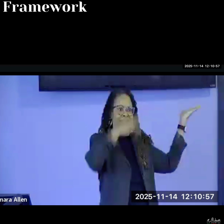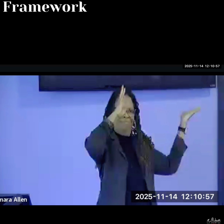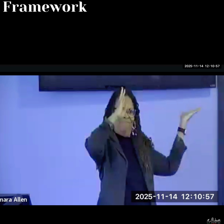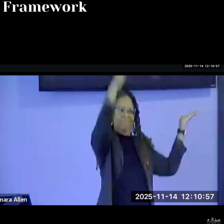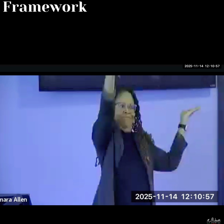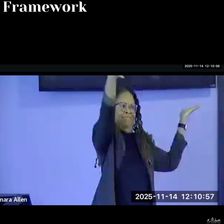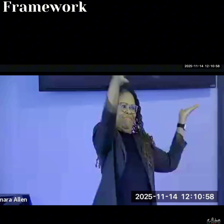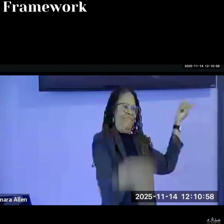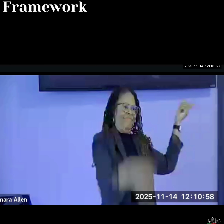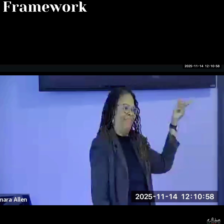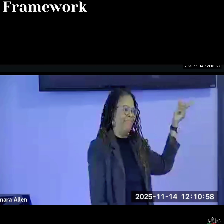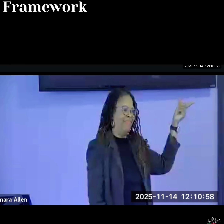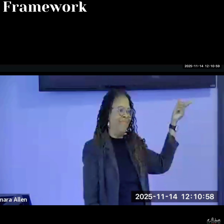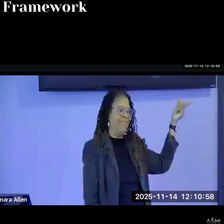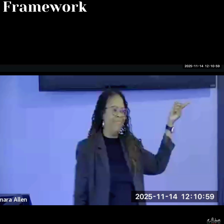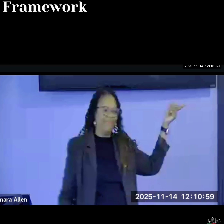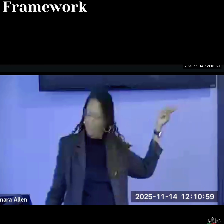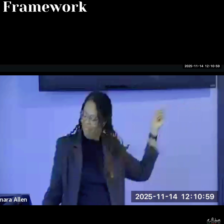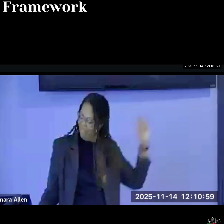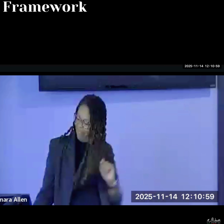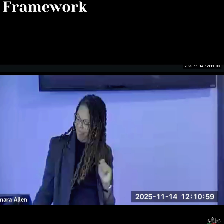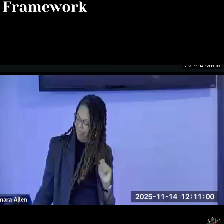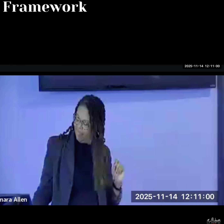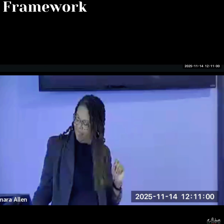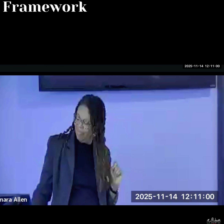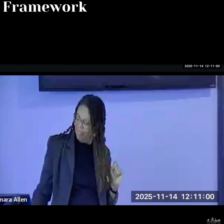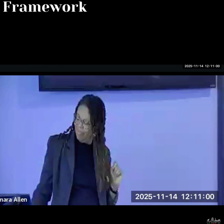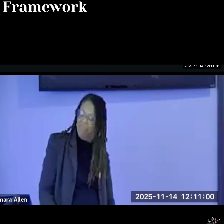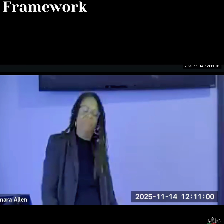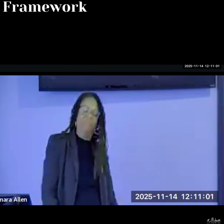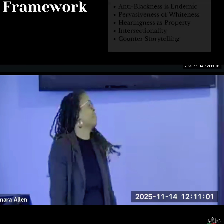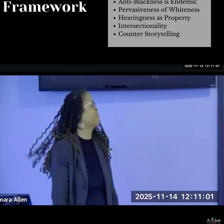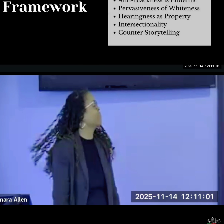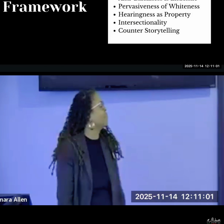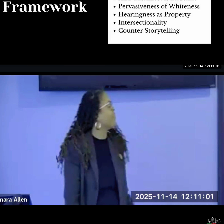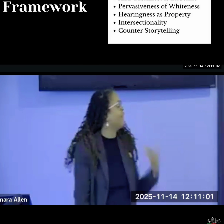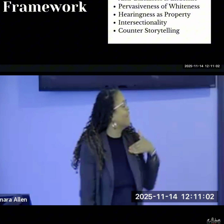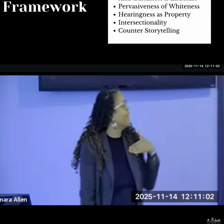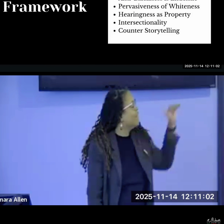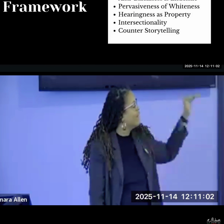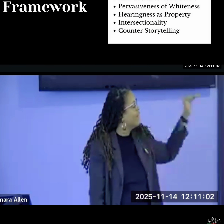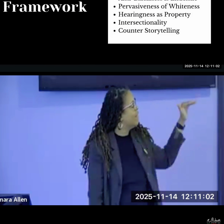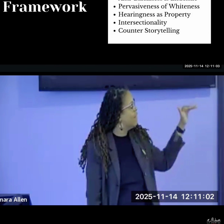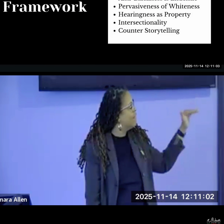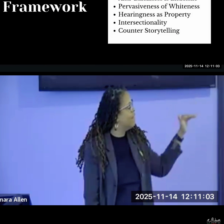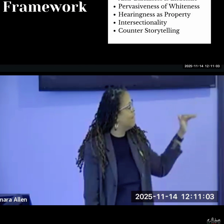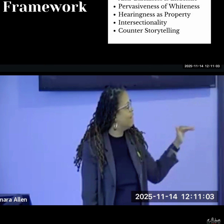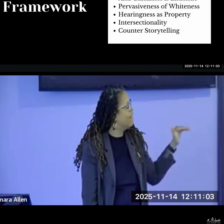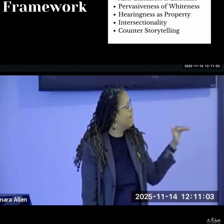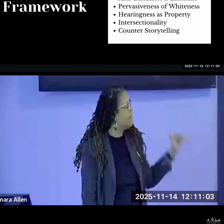here is where I create the Black deaf critical theory.